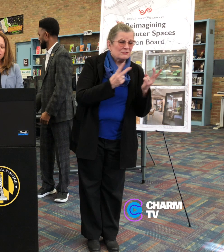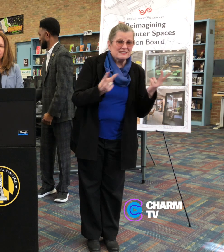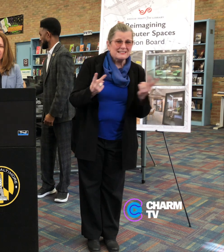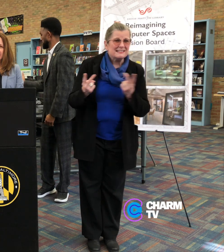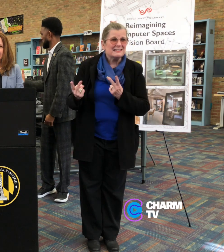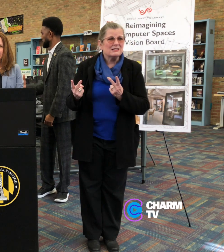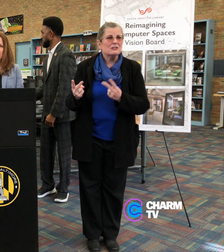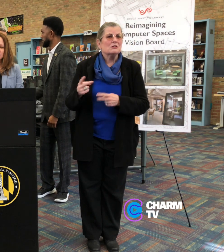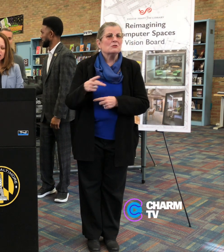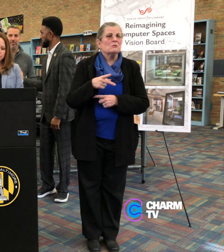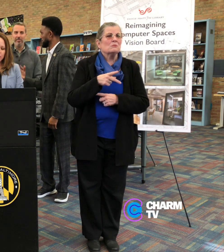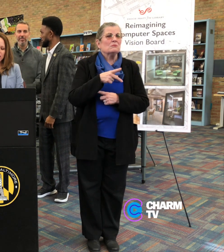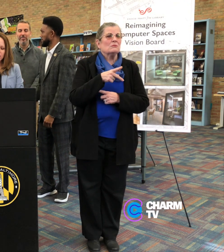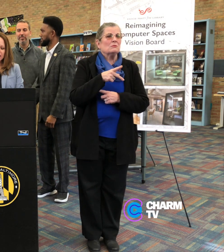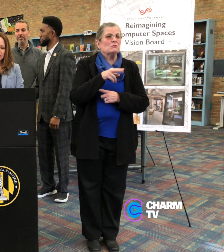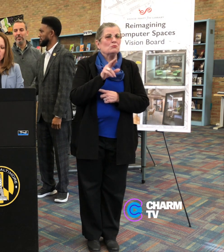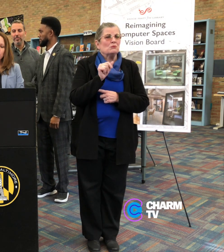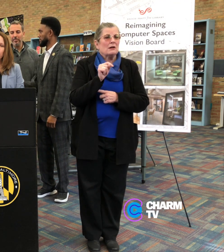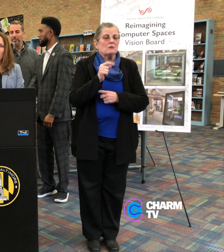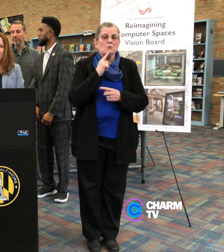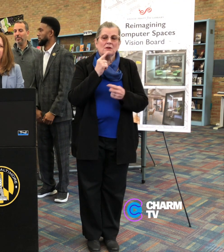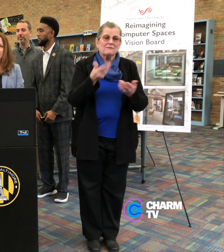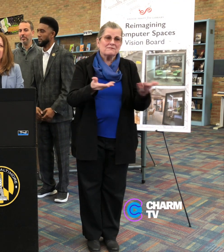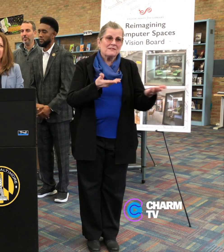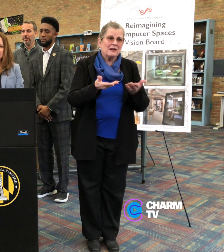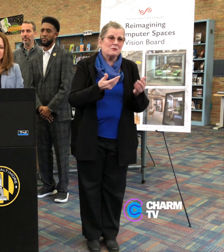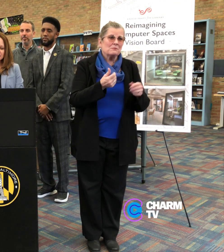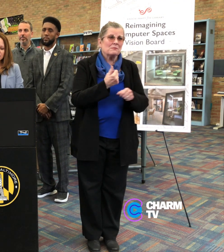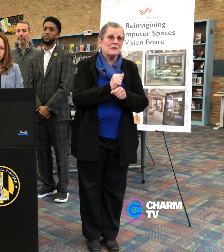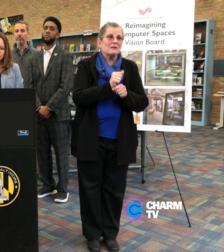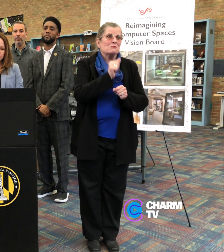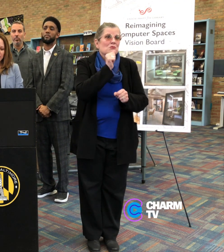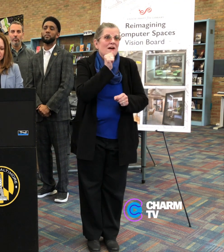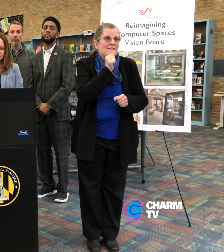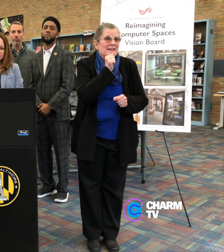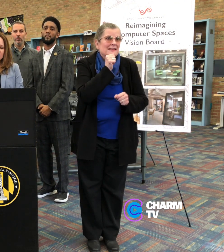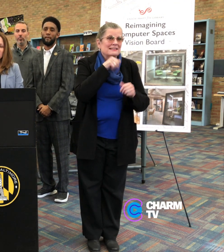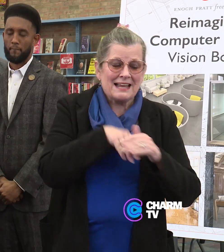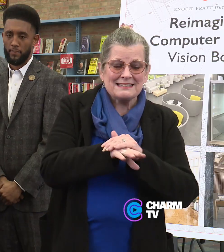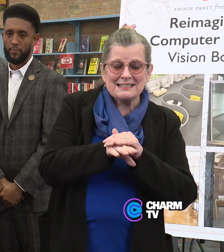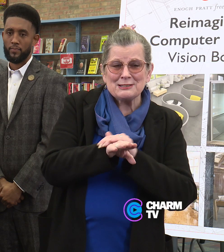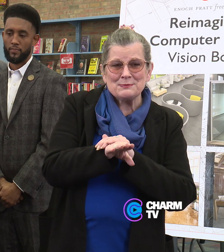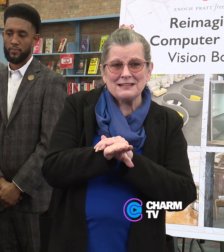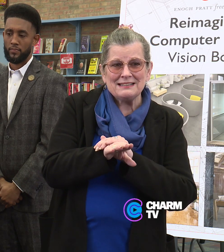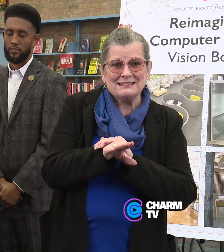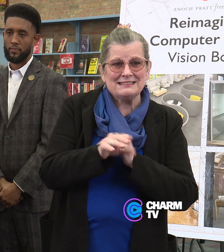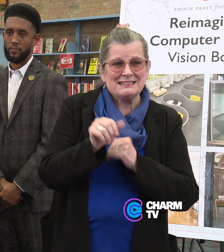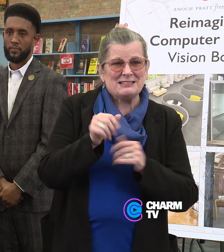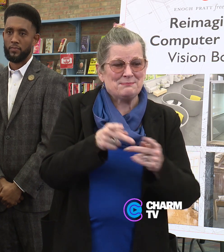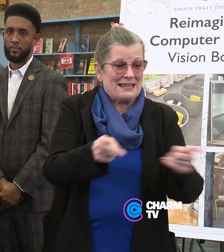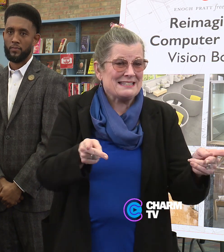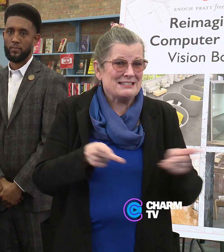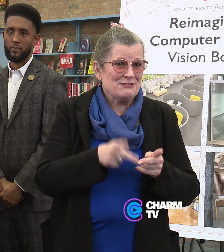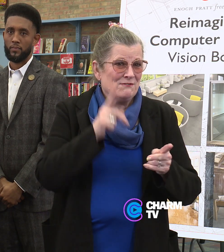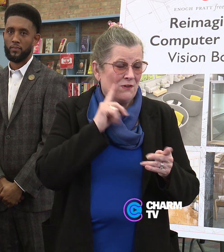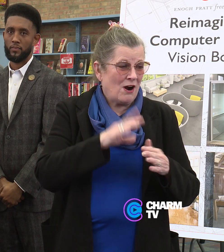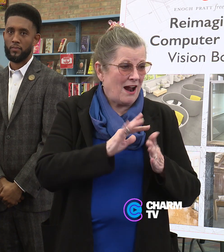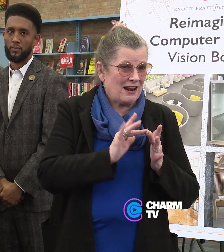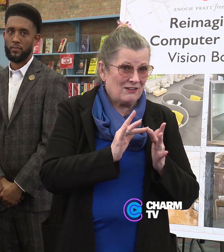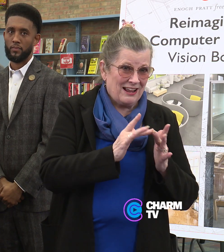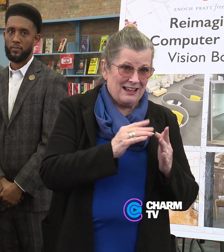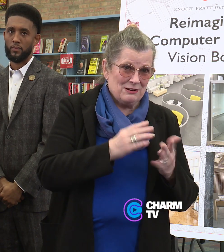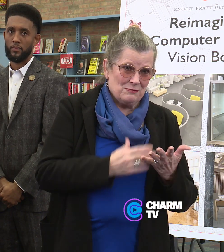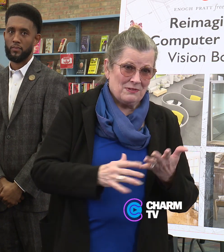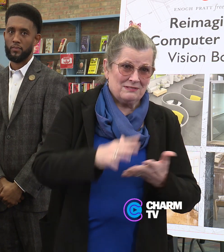create inviting, inspiring, private, and accessible spaces that are community-driven,